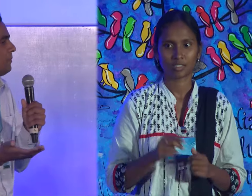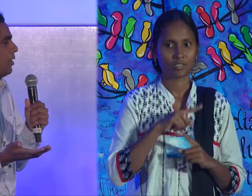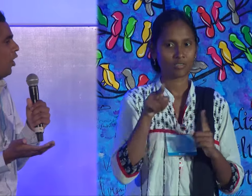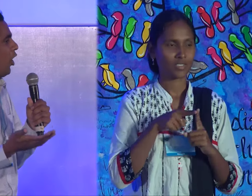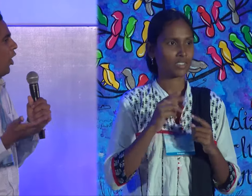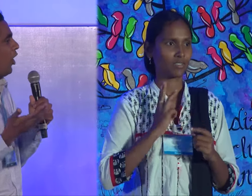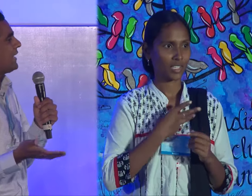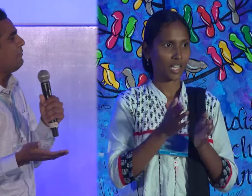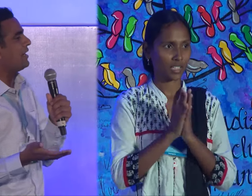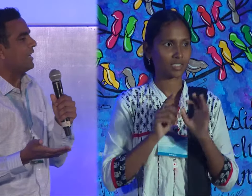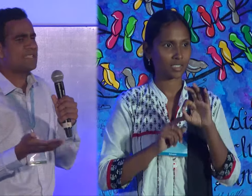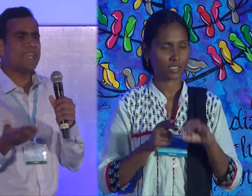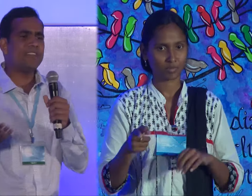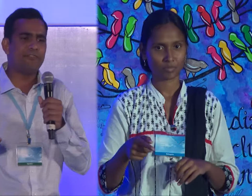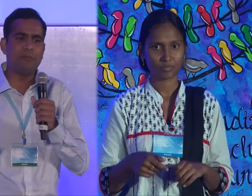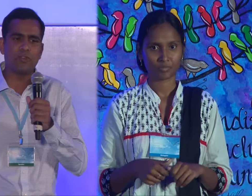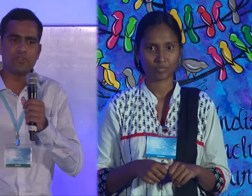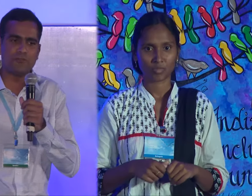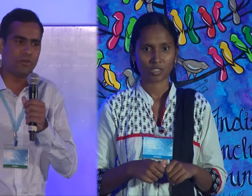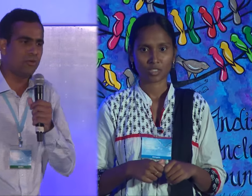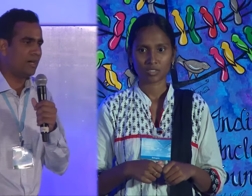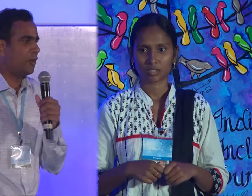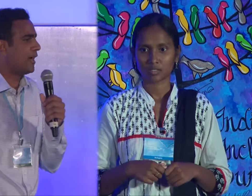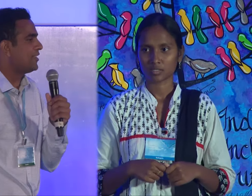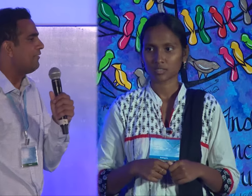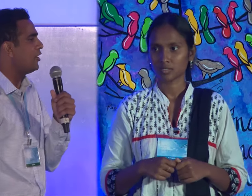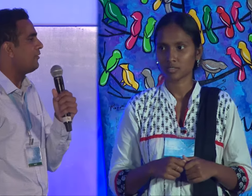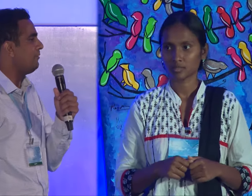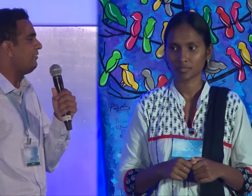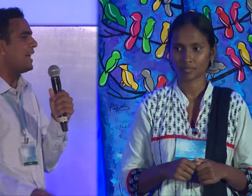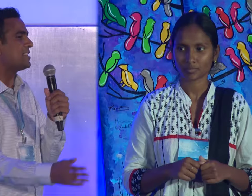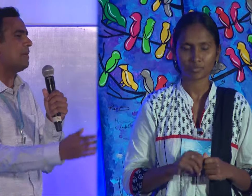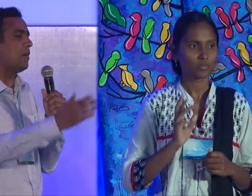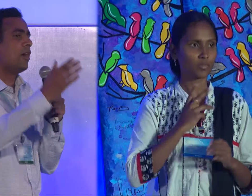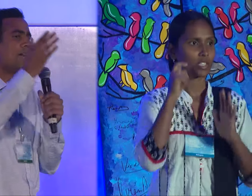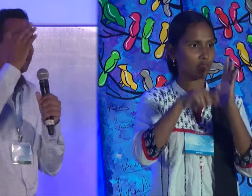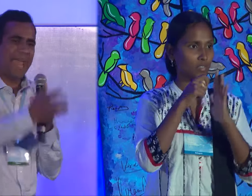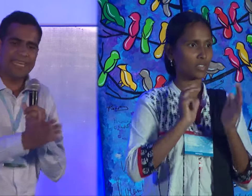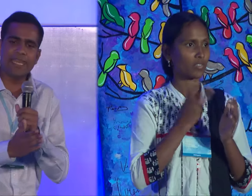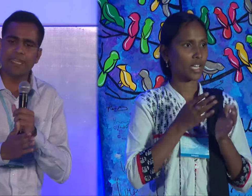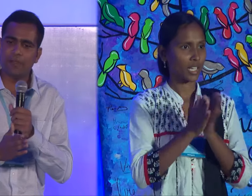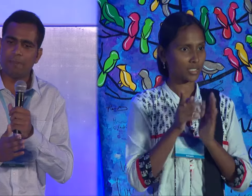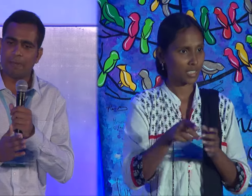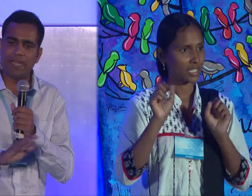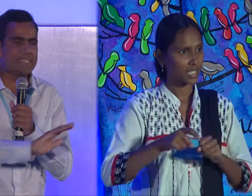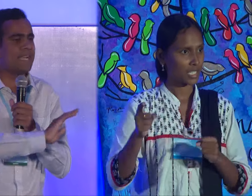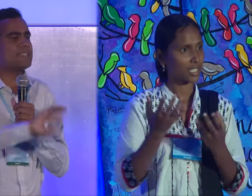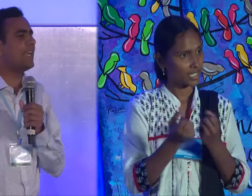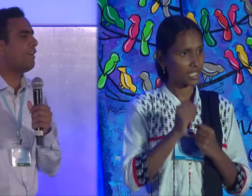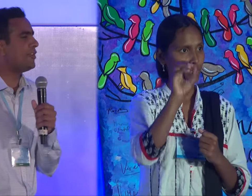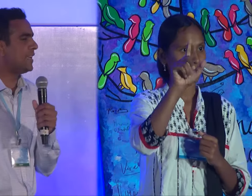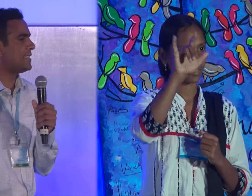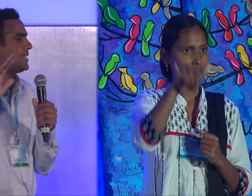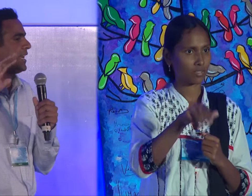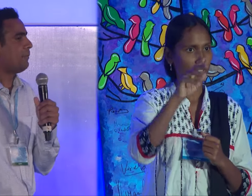asked him on camera, it is there in the film for those of you who have the DVD of the film, when we asked him, can he get an Olympic medal? Set